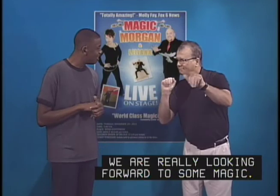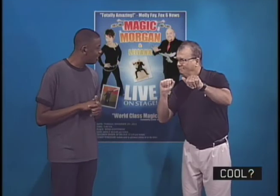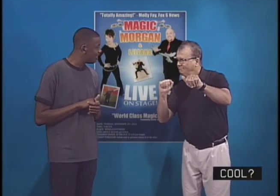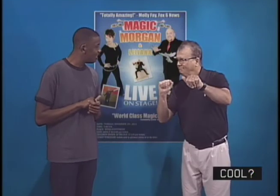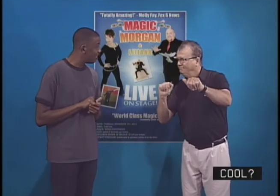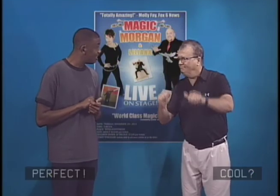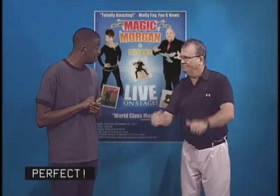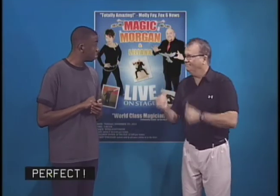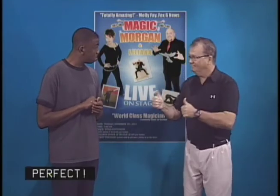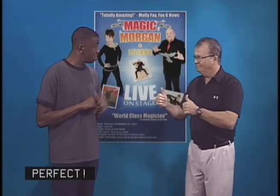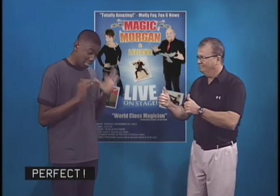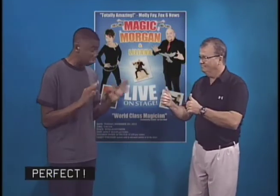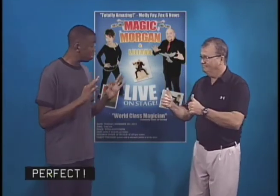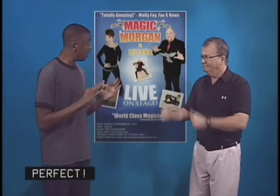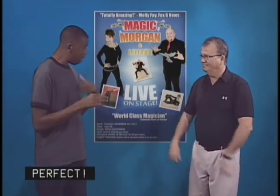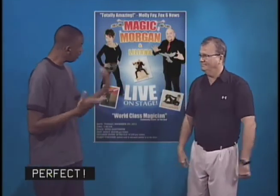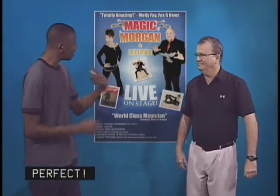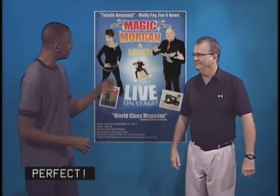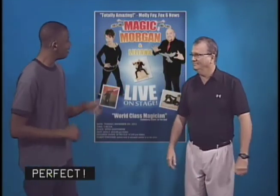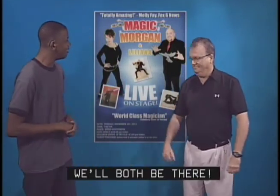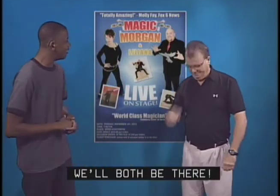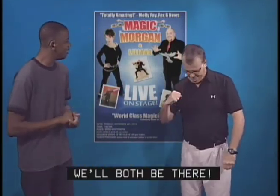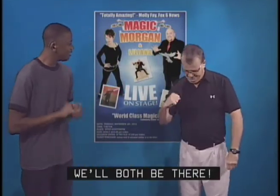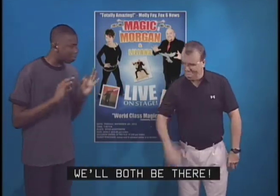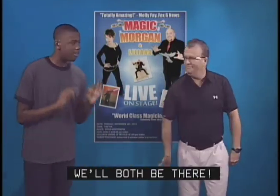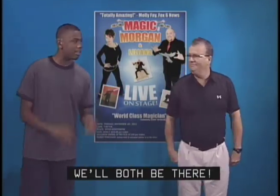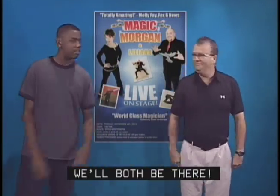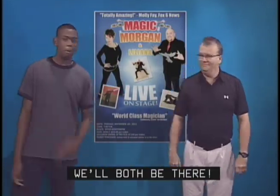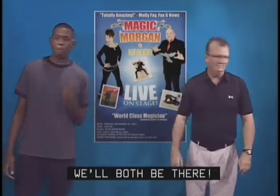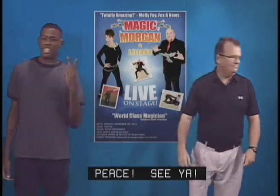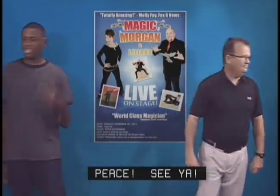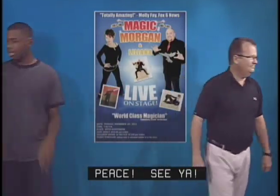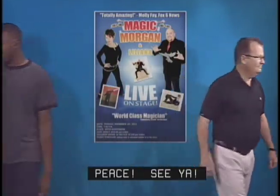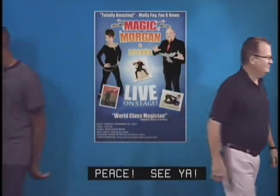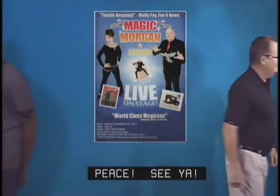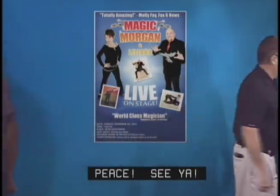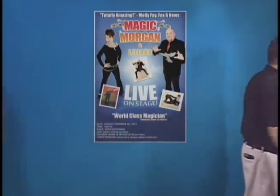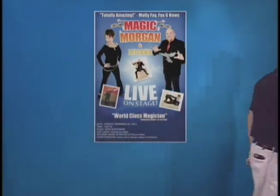Cool? Perfect. We both be there. Yep. Peace. See ya.